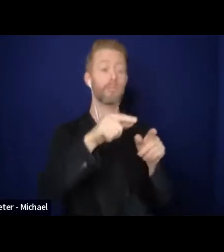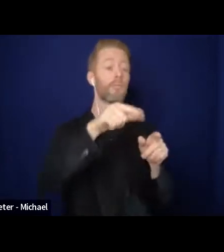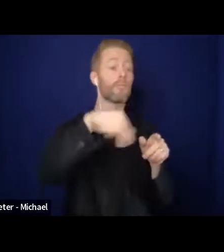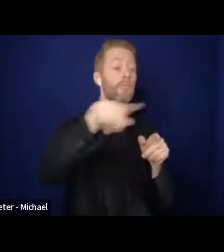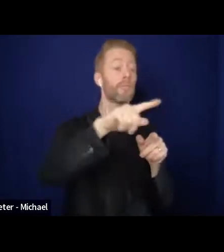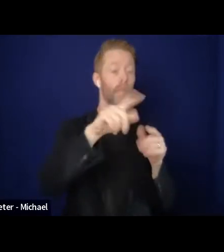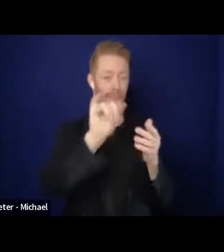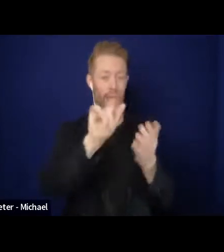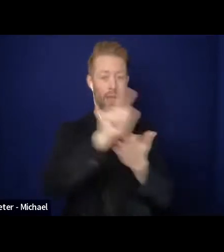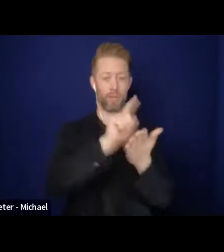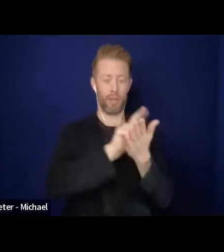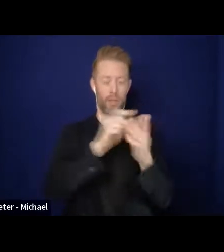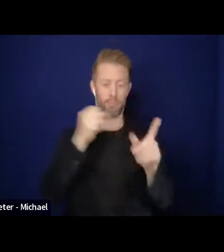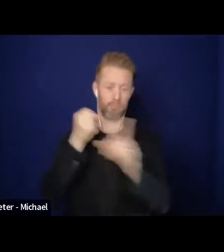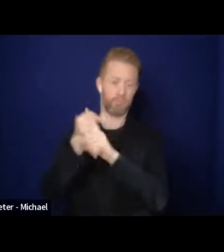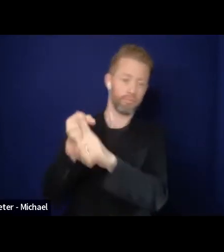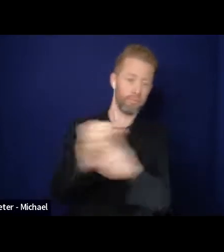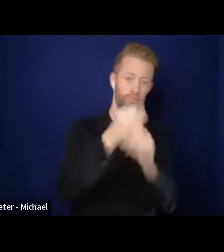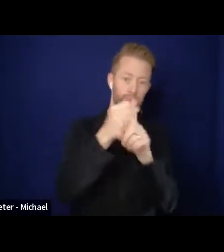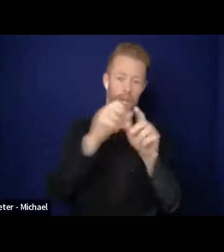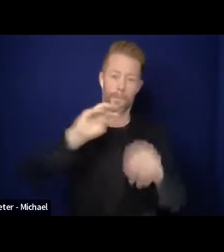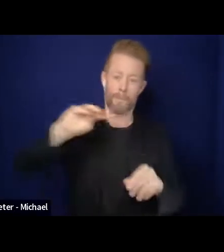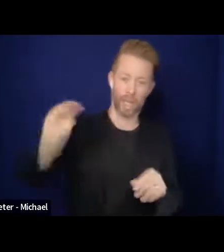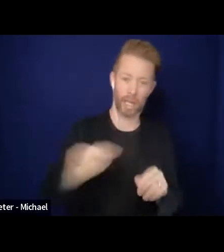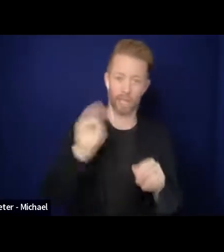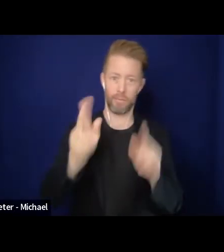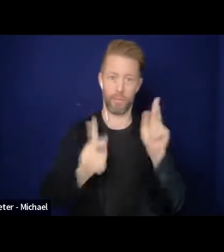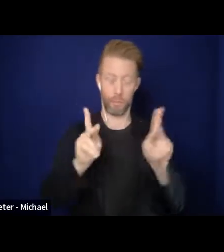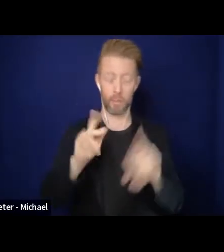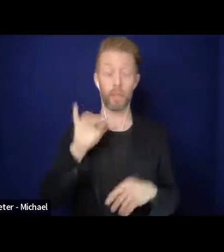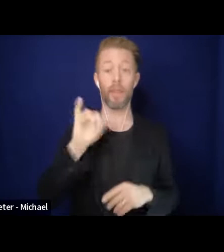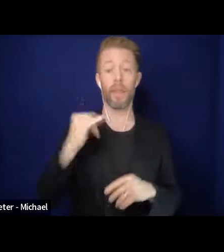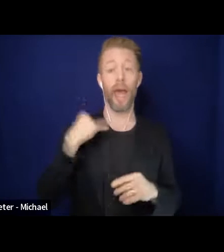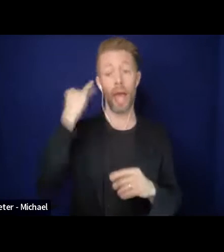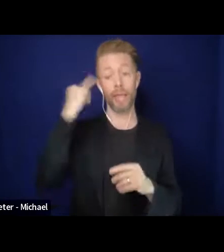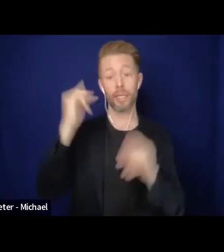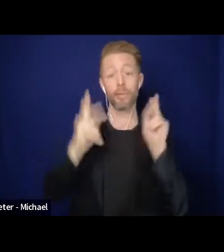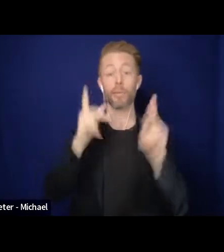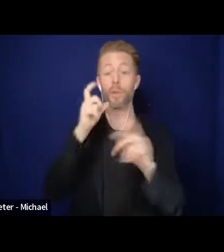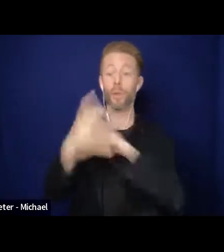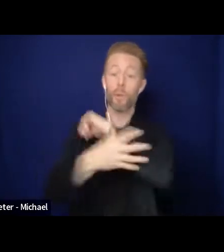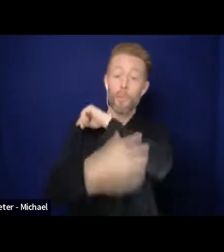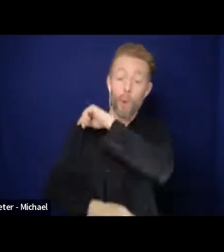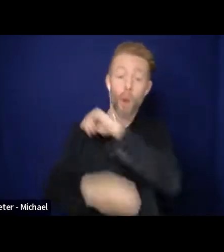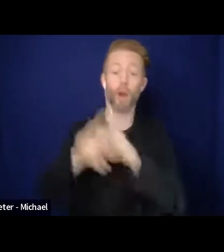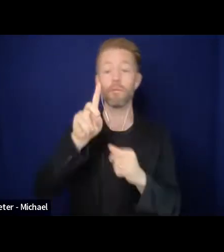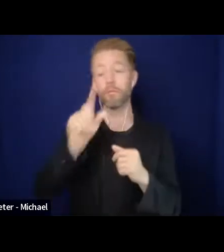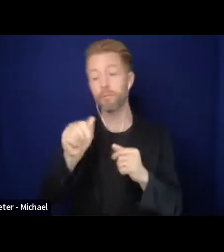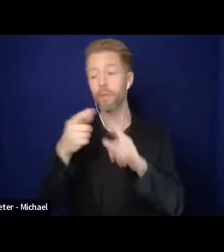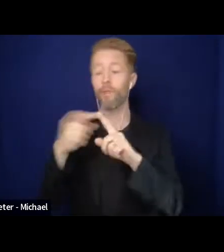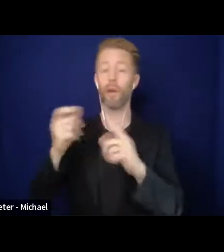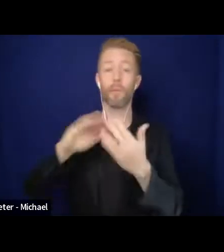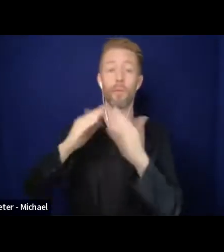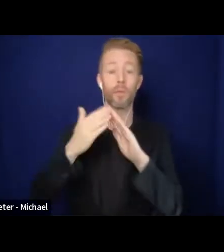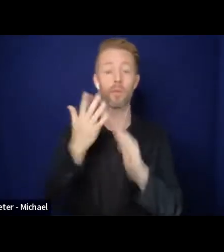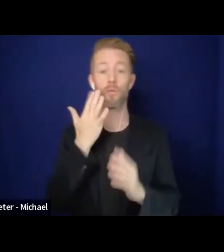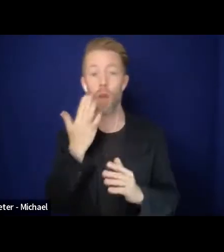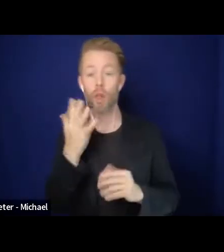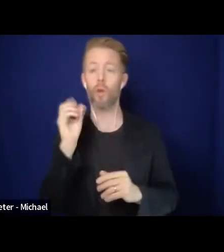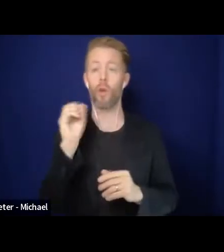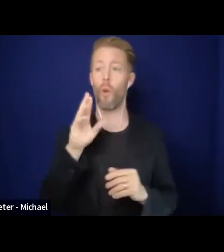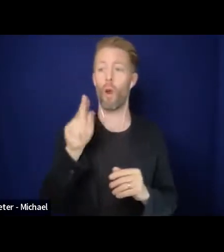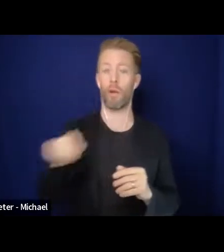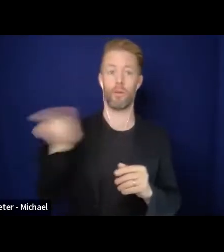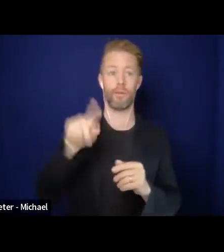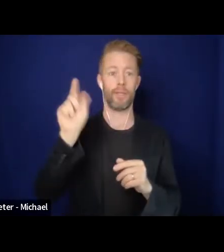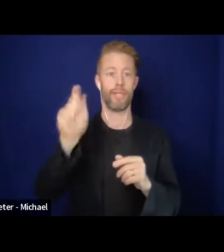communities. The idea that people who are poor, disabled, from communities of color, or who need access to